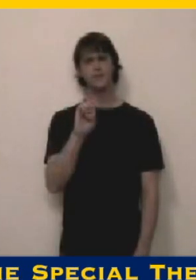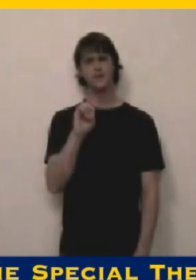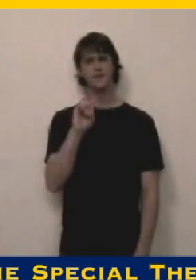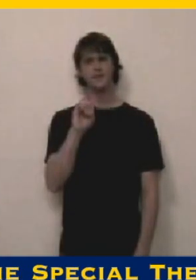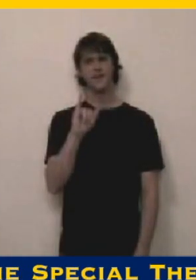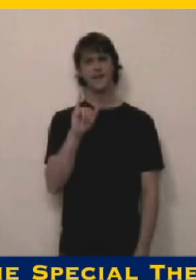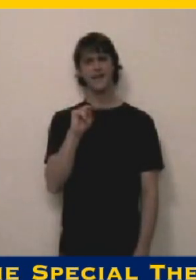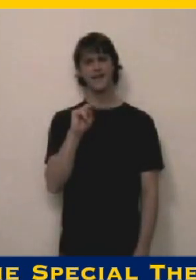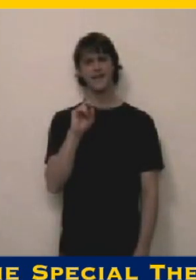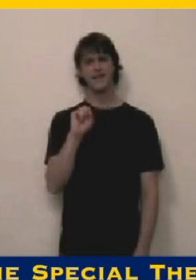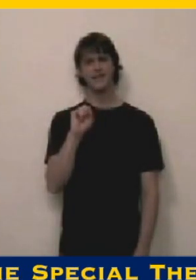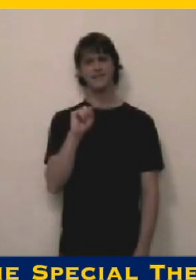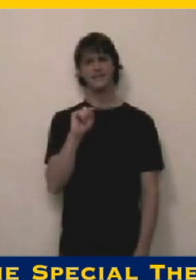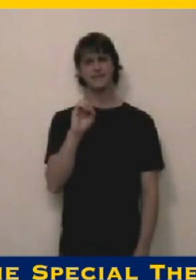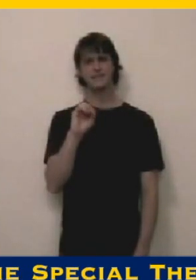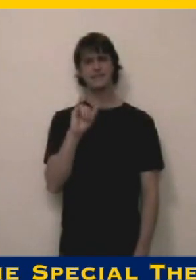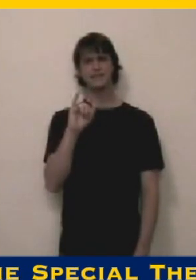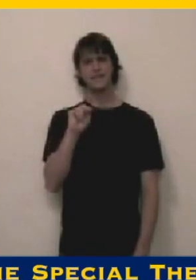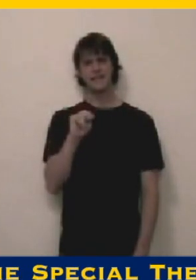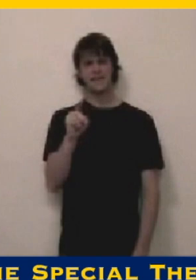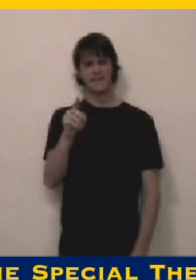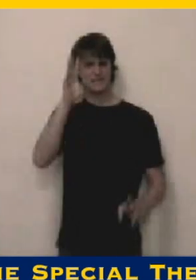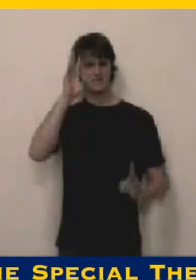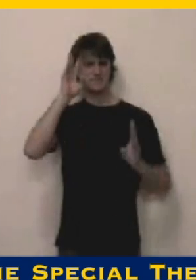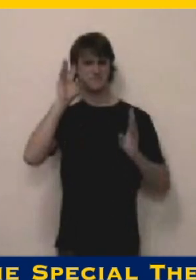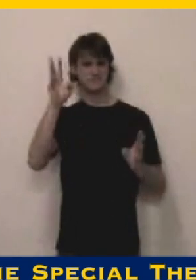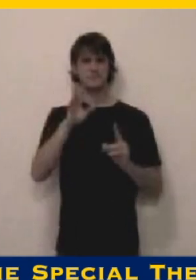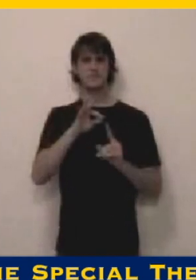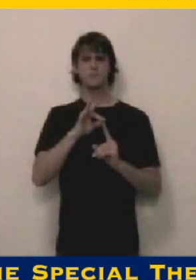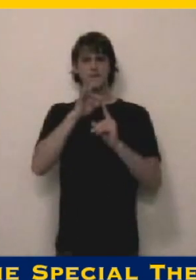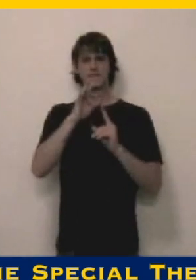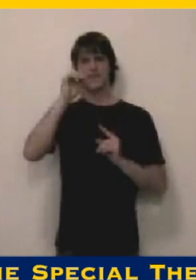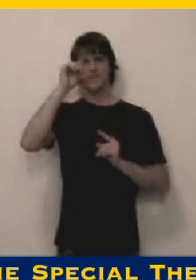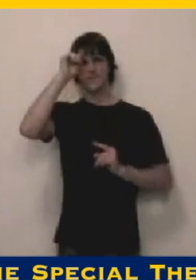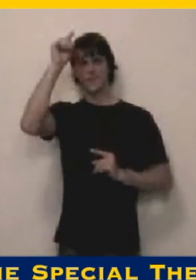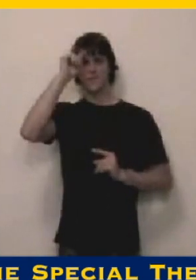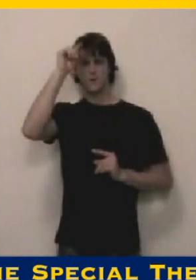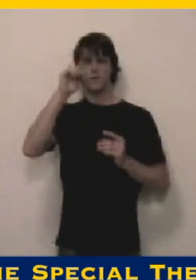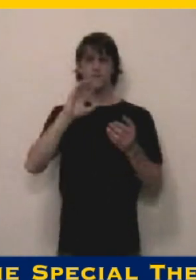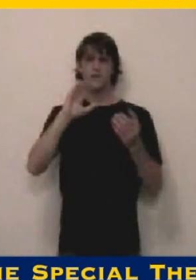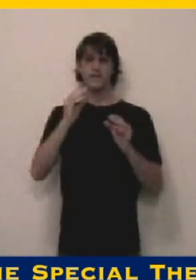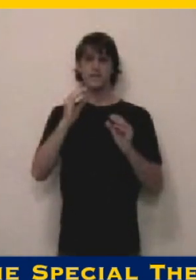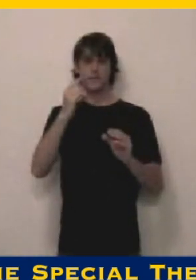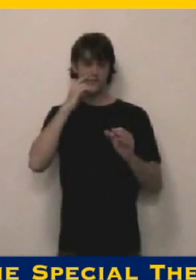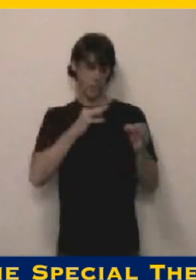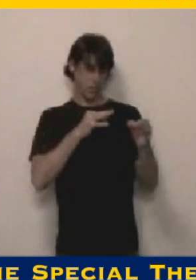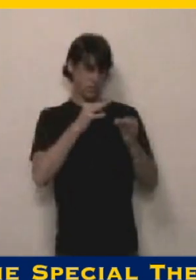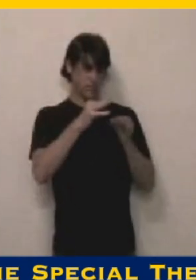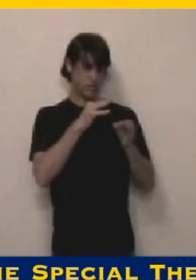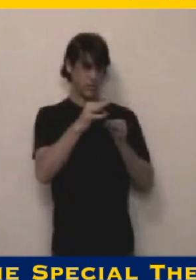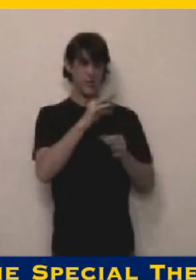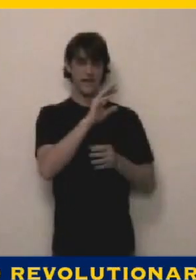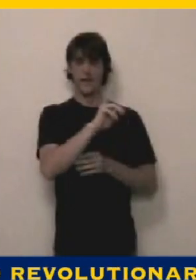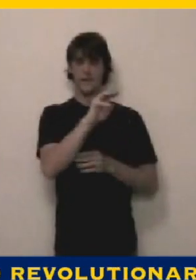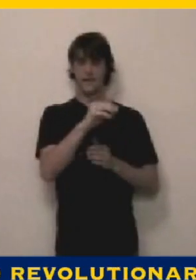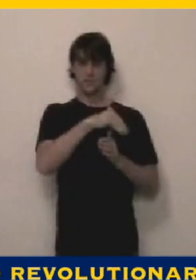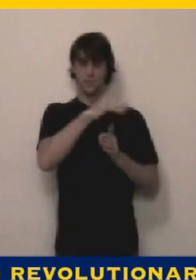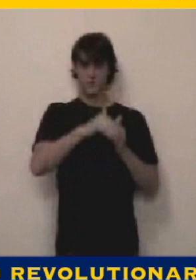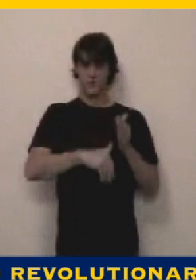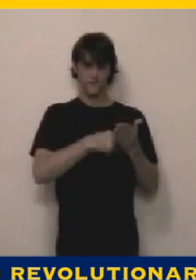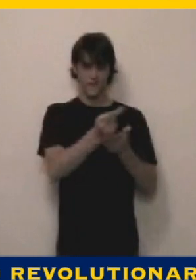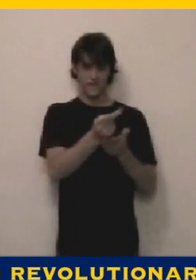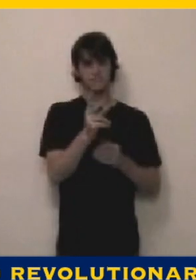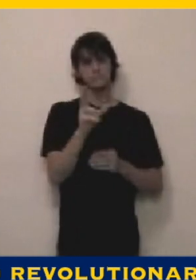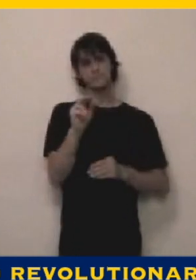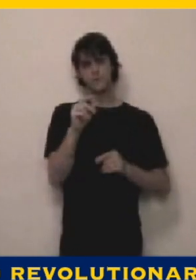Einstein did not invent the special theory of relativity to account for the results of the Michelson-Morley experiment, but the way in which it happens to do so helps show why